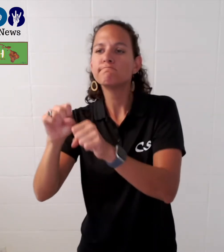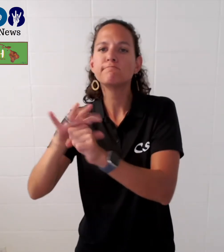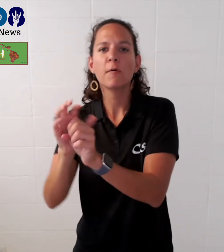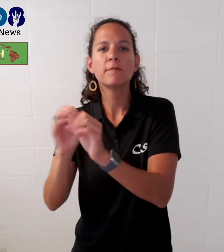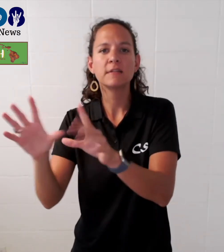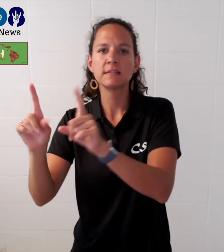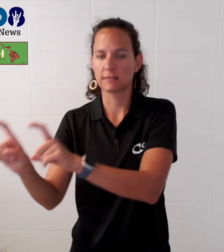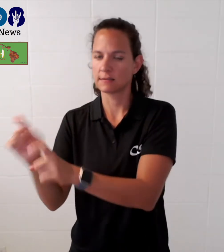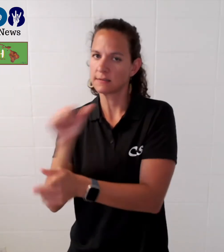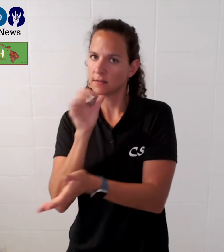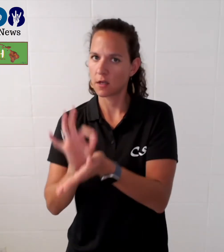testing.